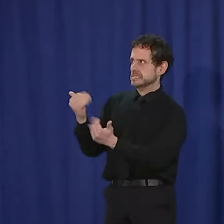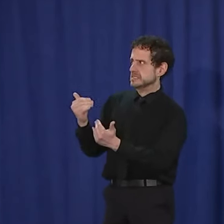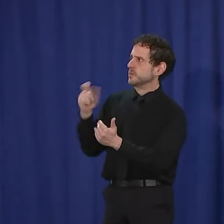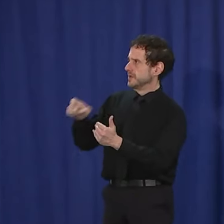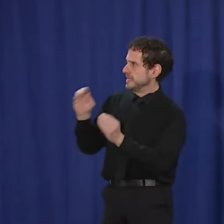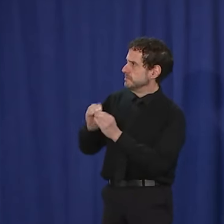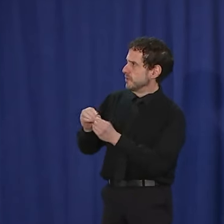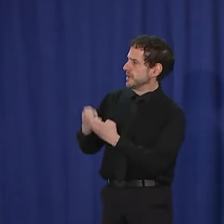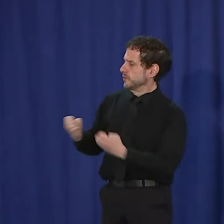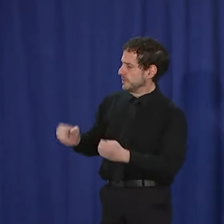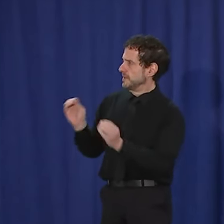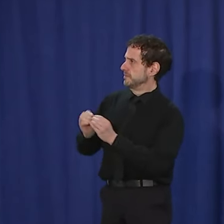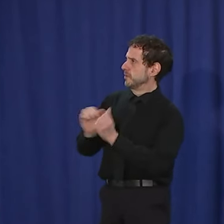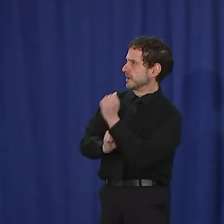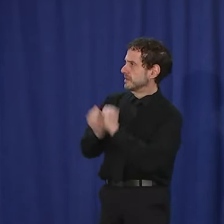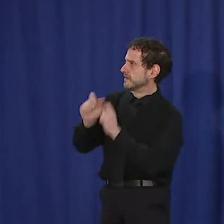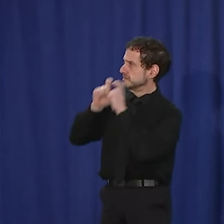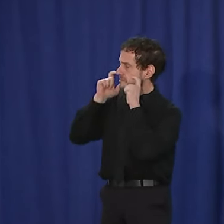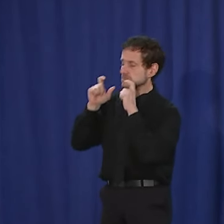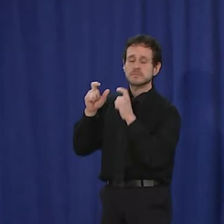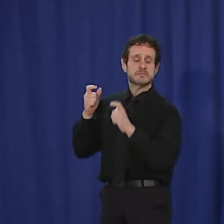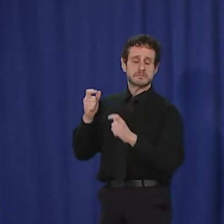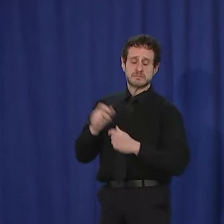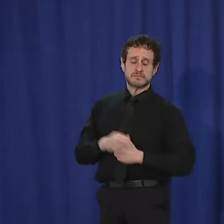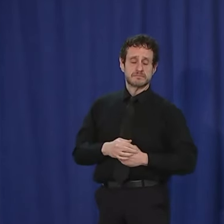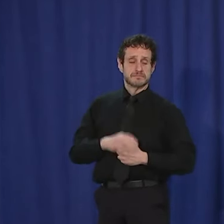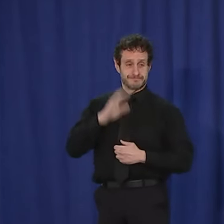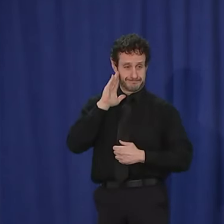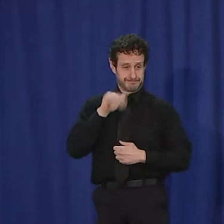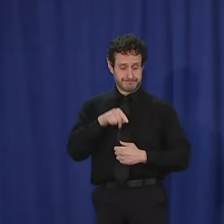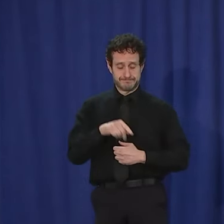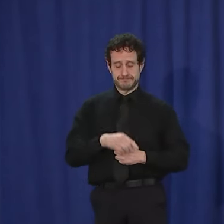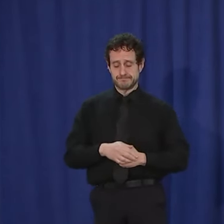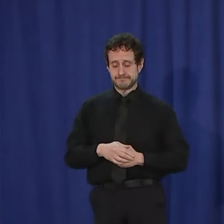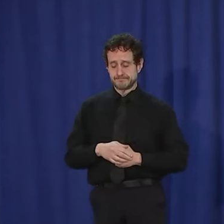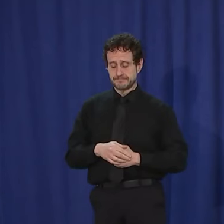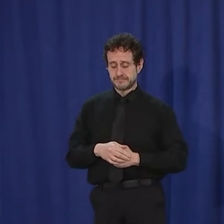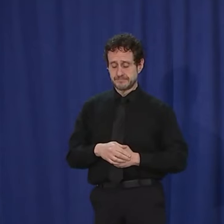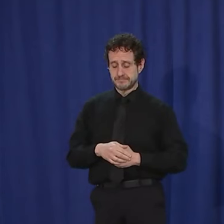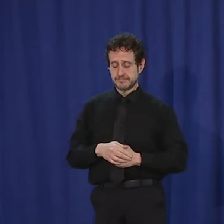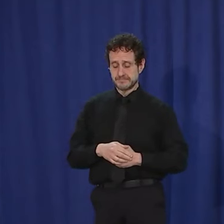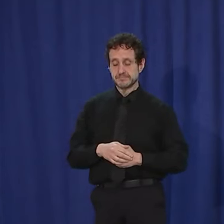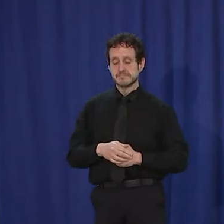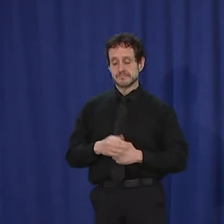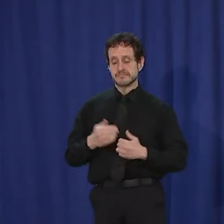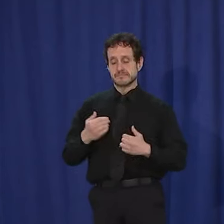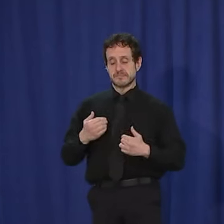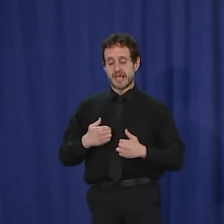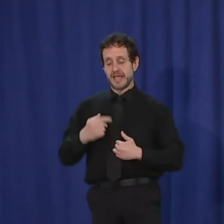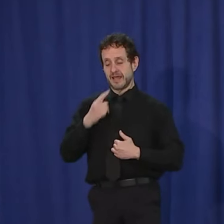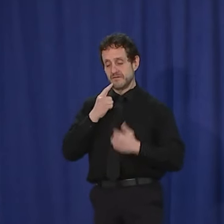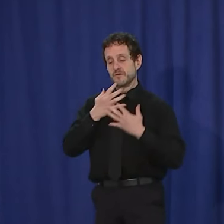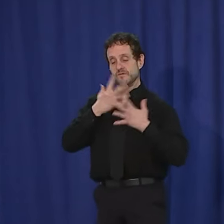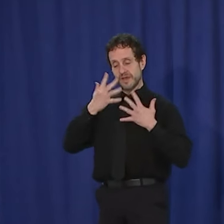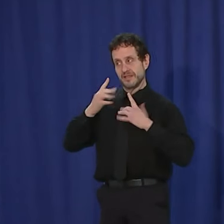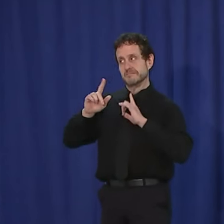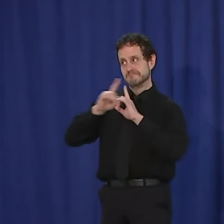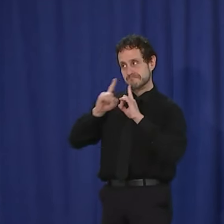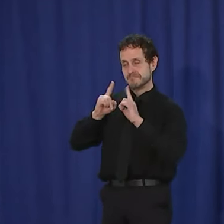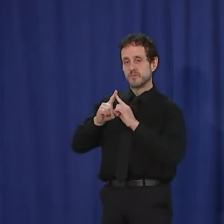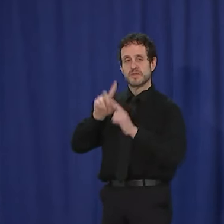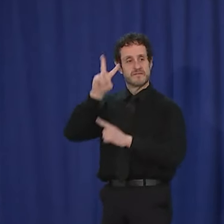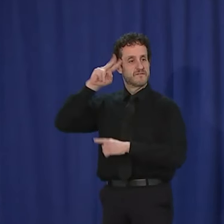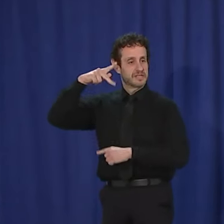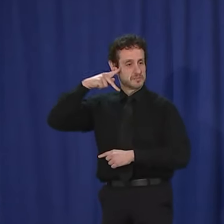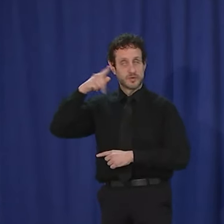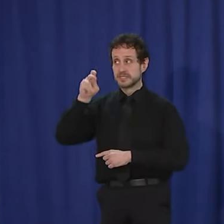making sure that we make the case. As you know, I had a very cordial conversation with Vice President Pence